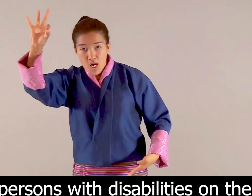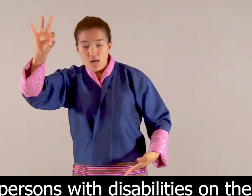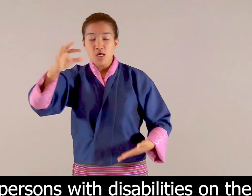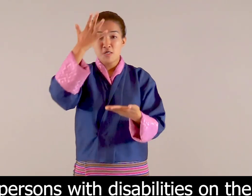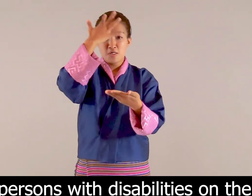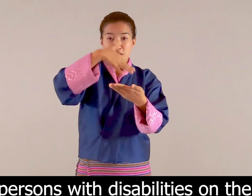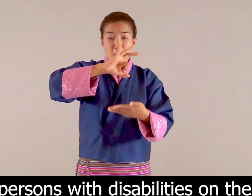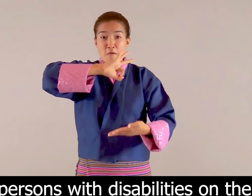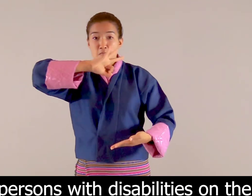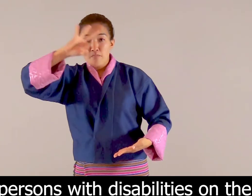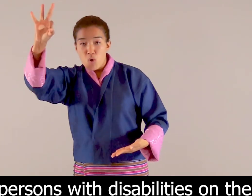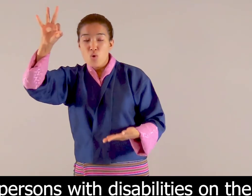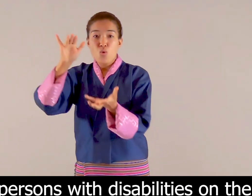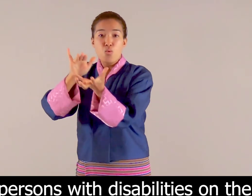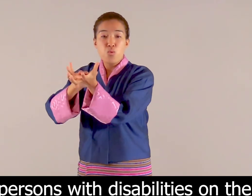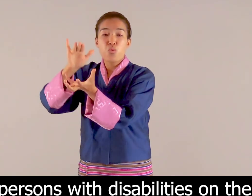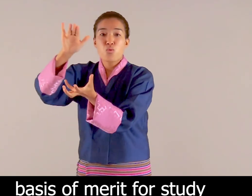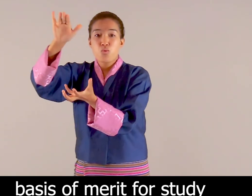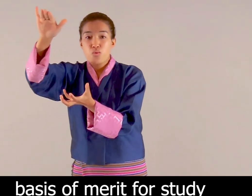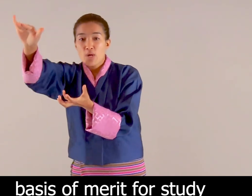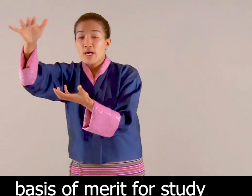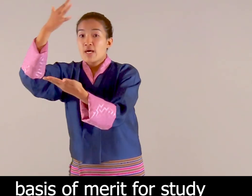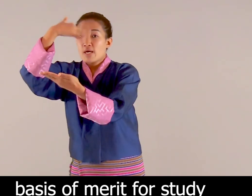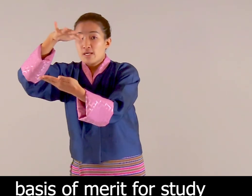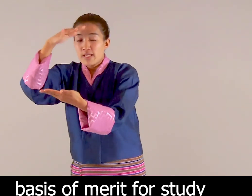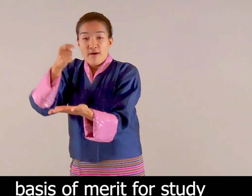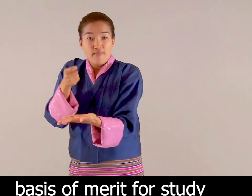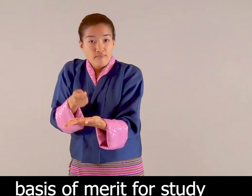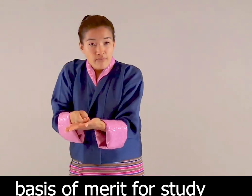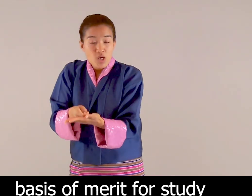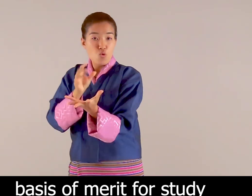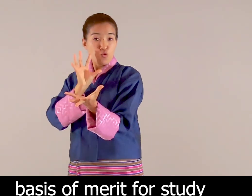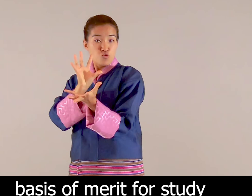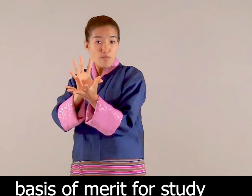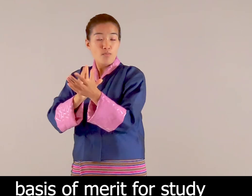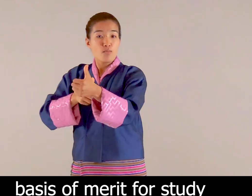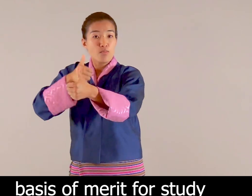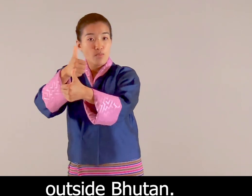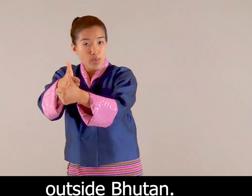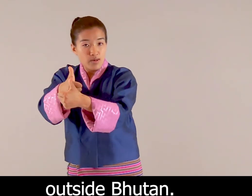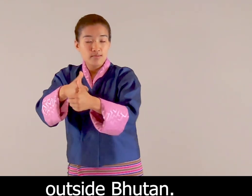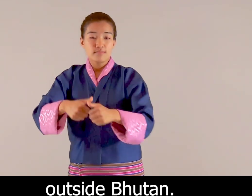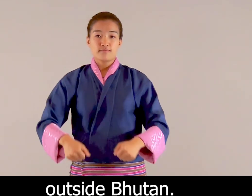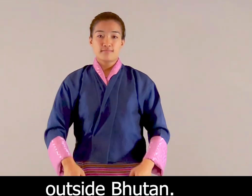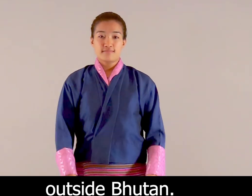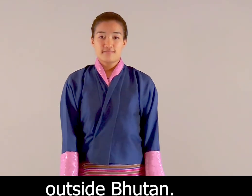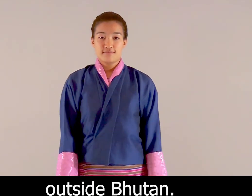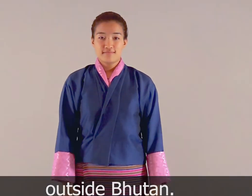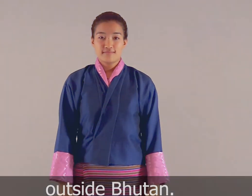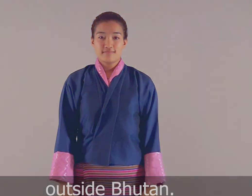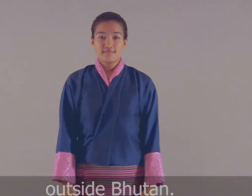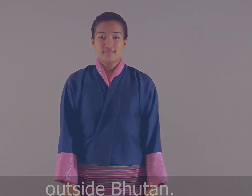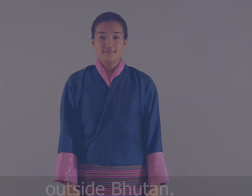for persons with disabilities on the basis of merit for study outside Bhutan.